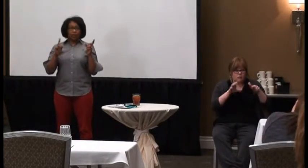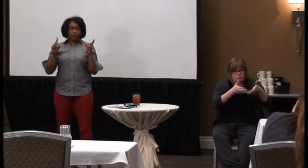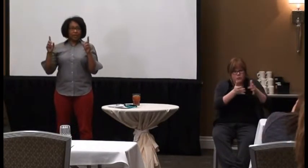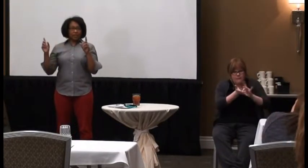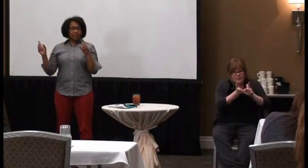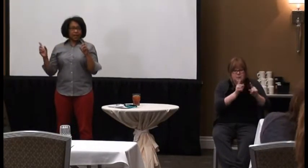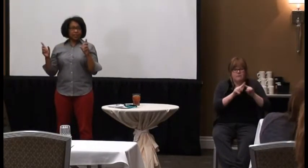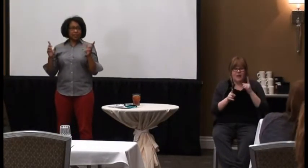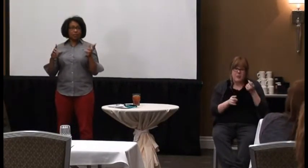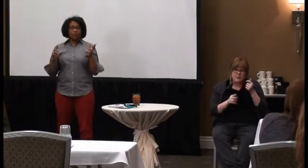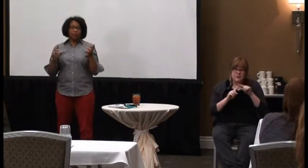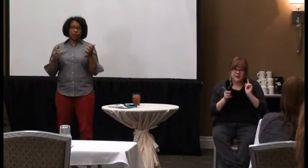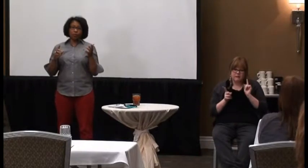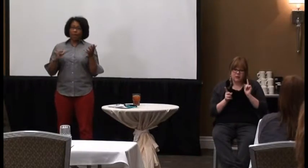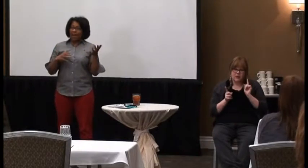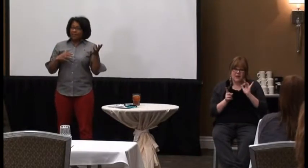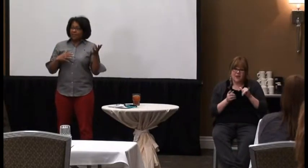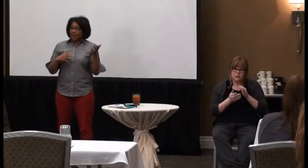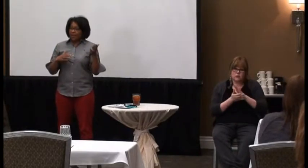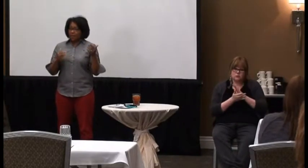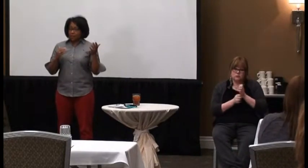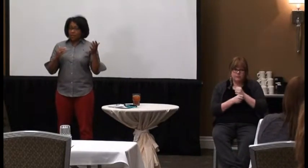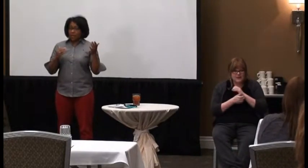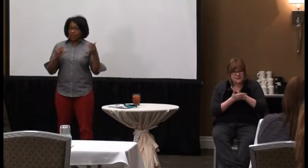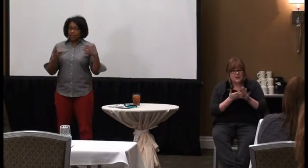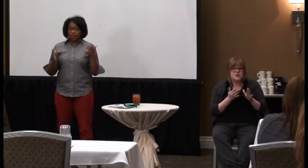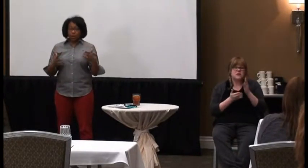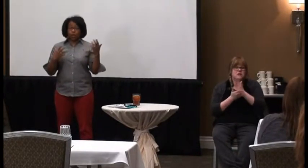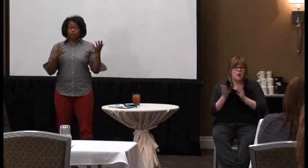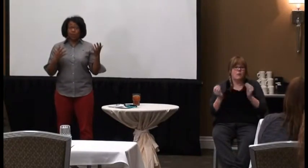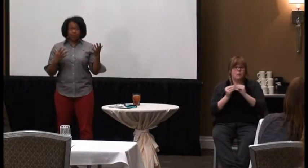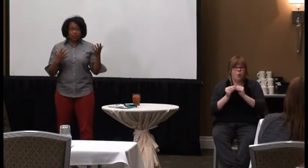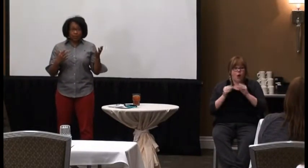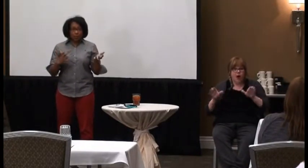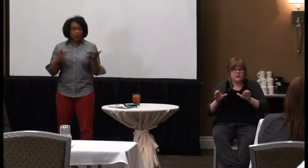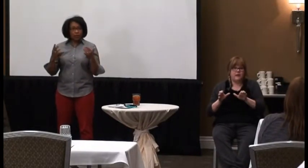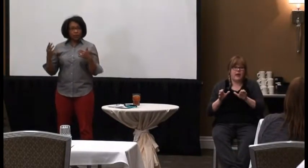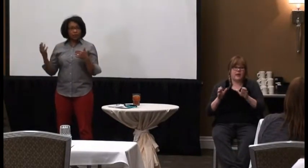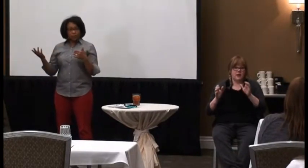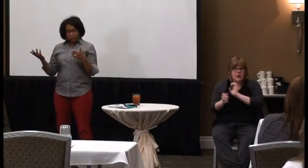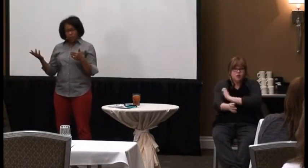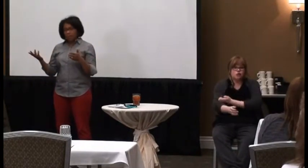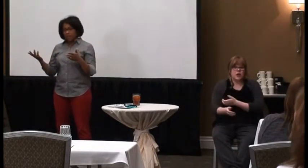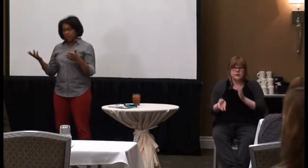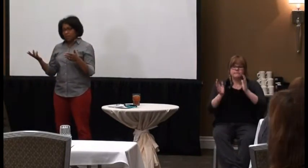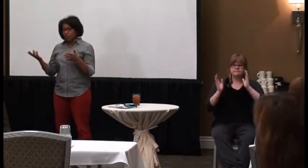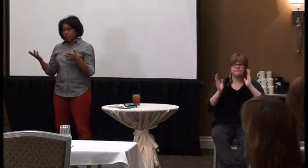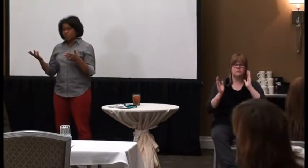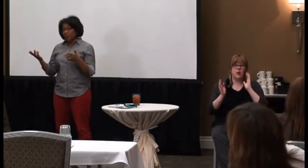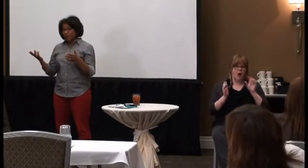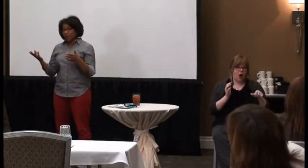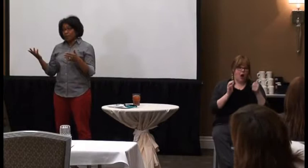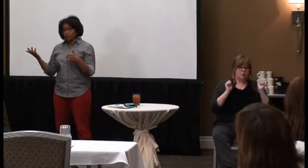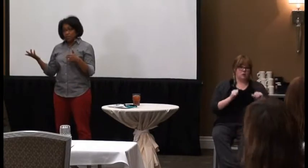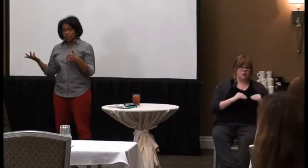that's what makes it nice. Some of them are more activating, energizing, alerting. Others can make kids feel more tired and more